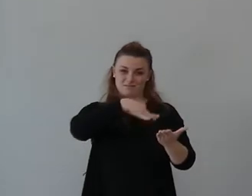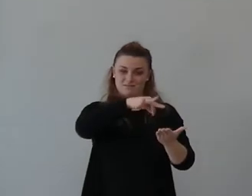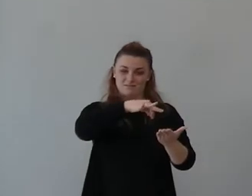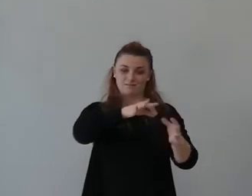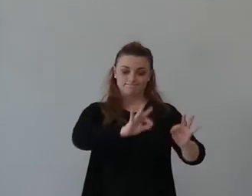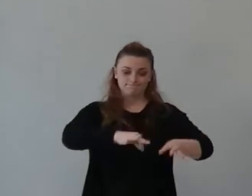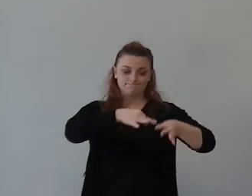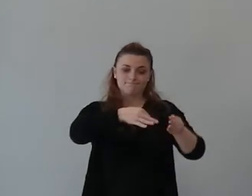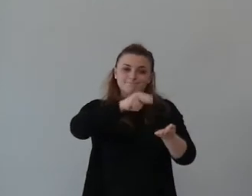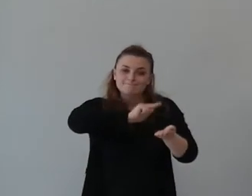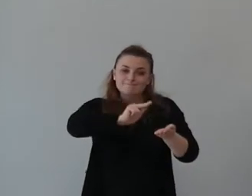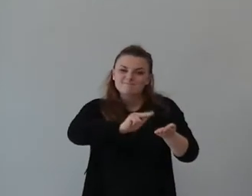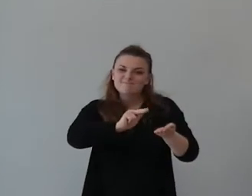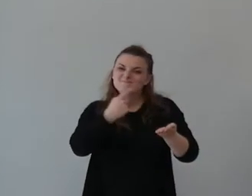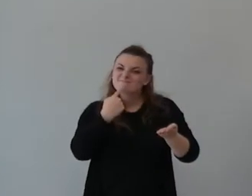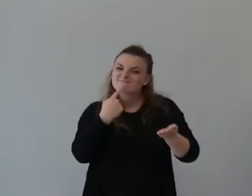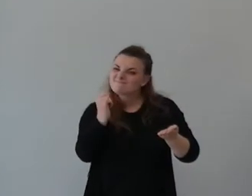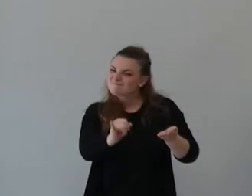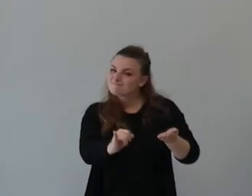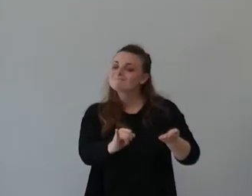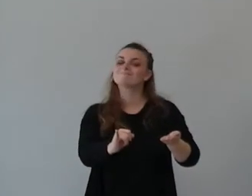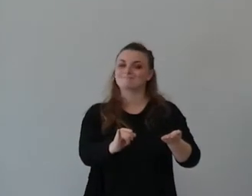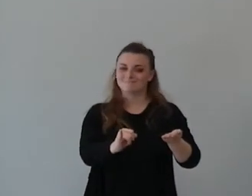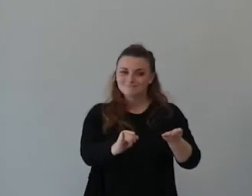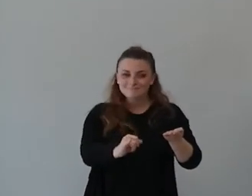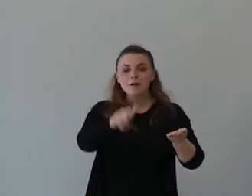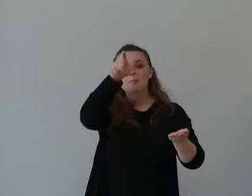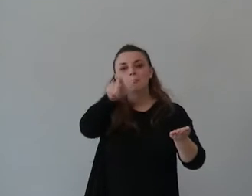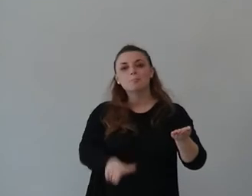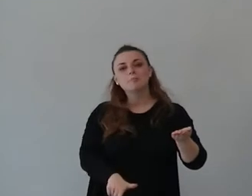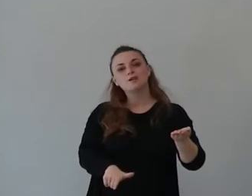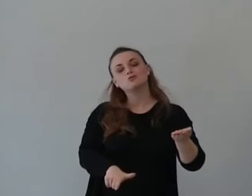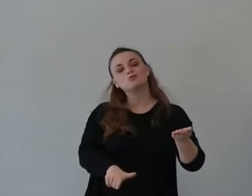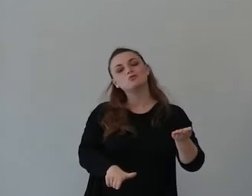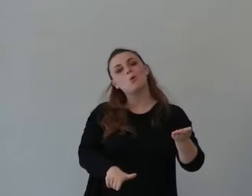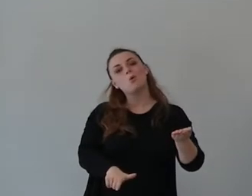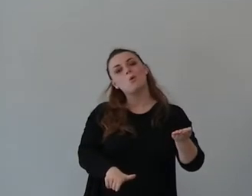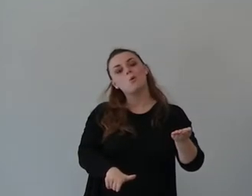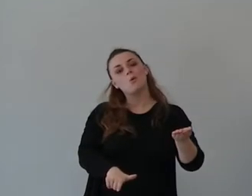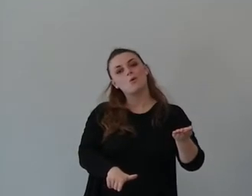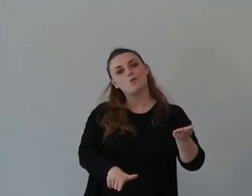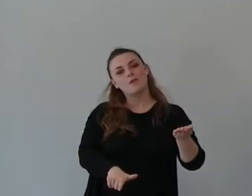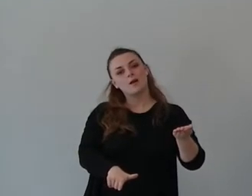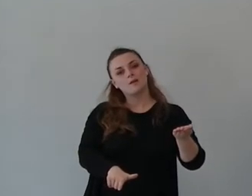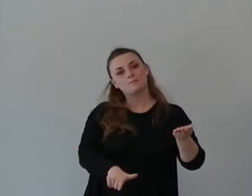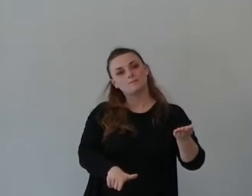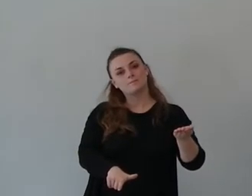write down a name of a Timothy in your life or the initials. Vi chiedo di scrivere il nome